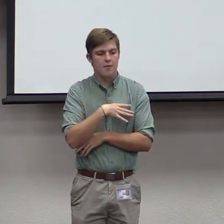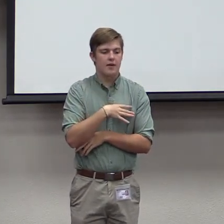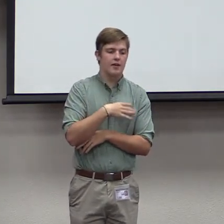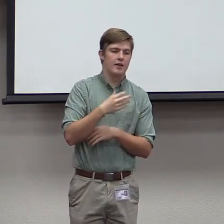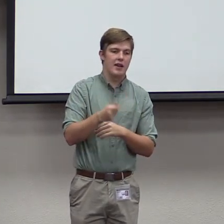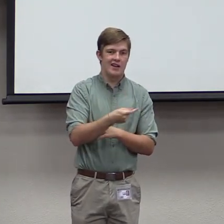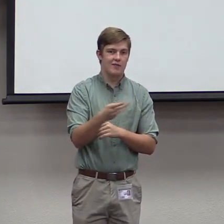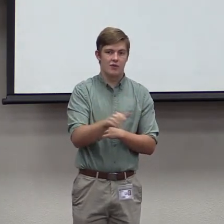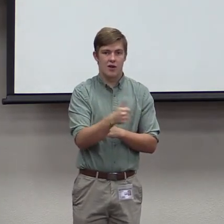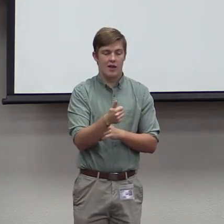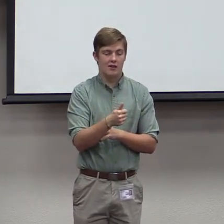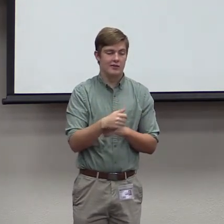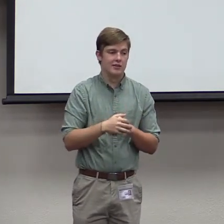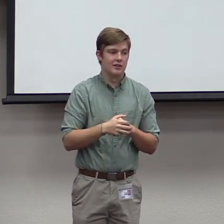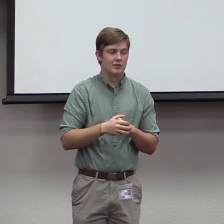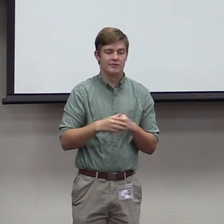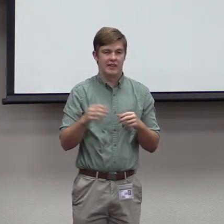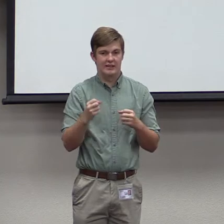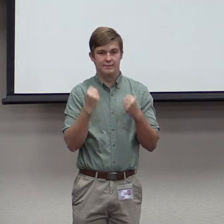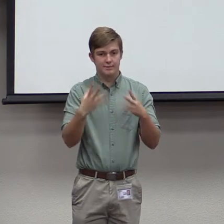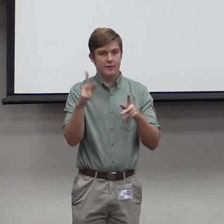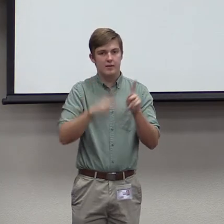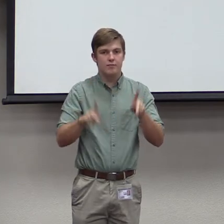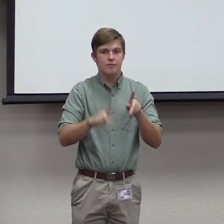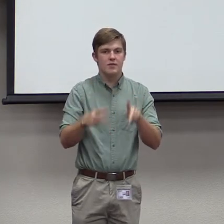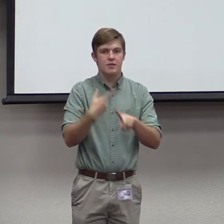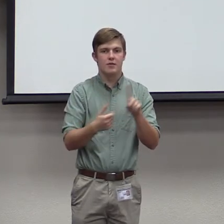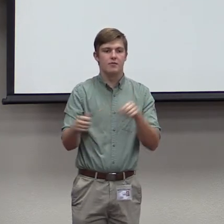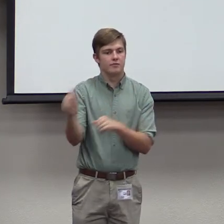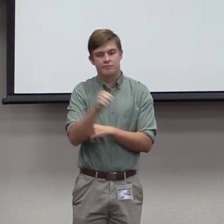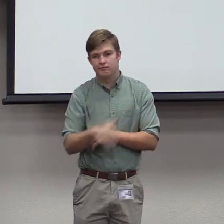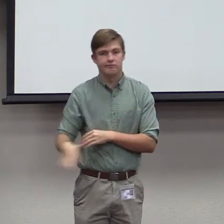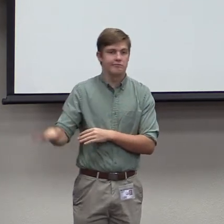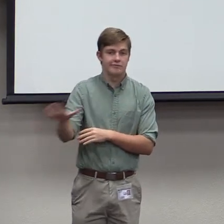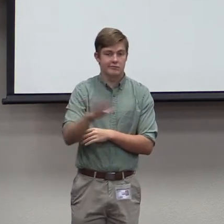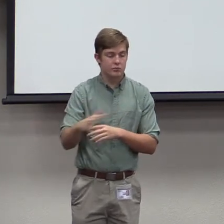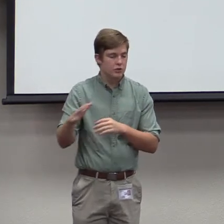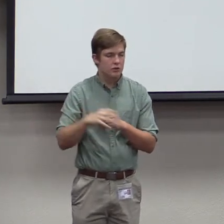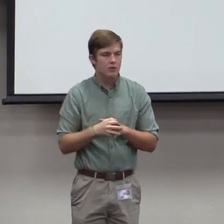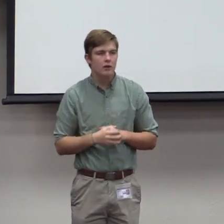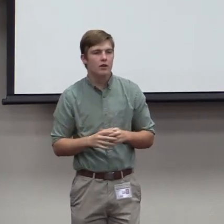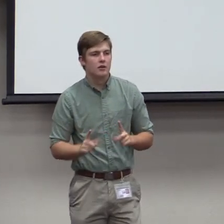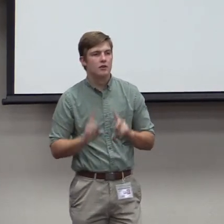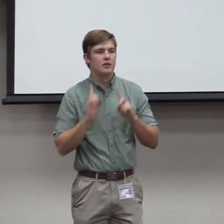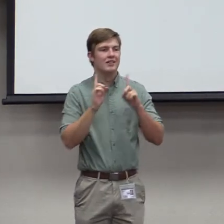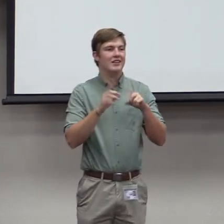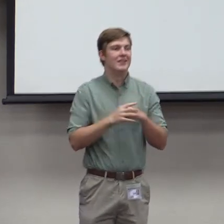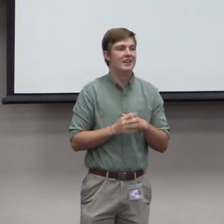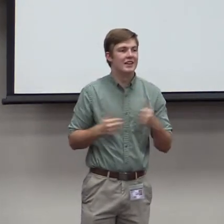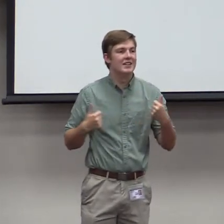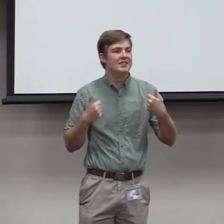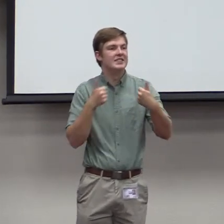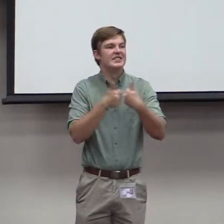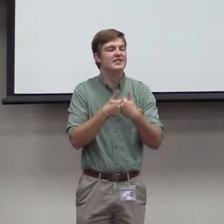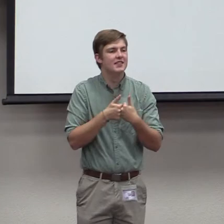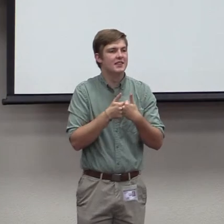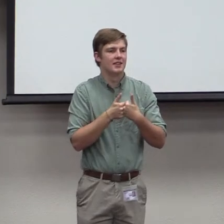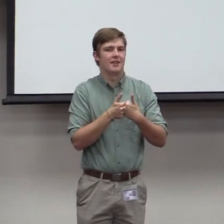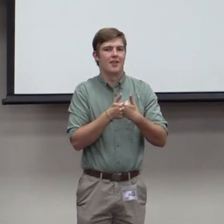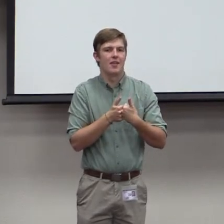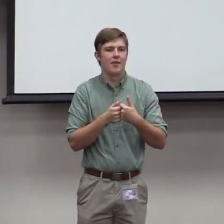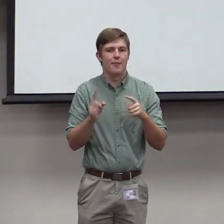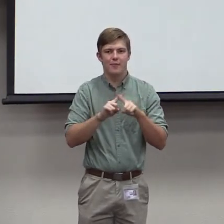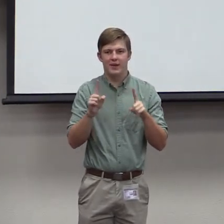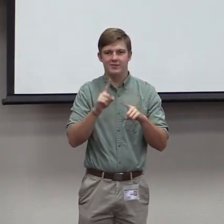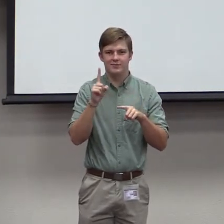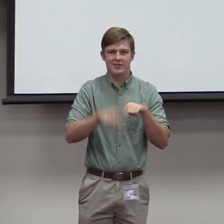of those of Cilicia and Asia rose up and disputed with Stephen. But they could not withstand the wisdom and the spirit with